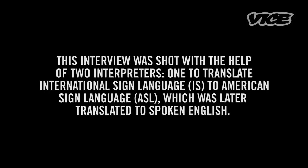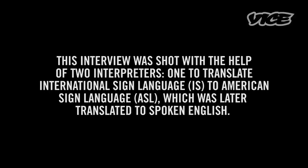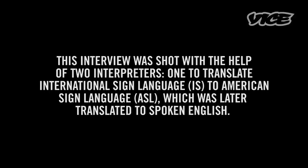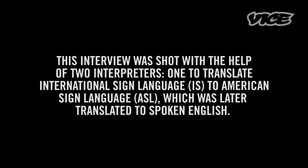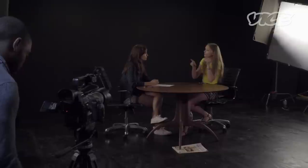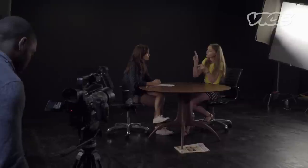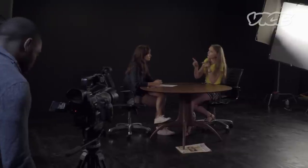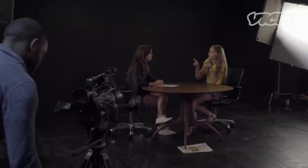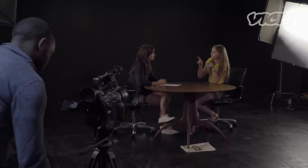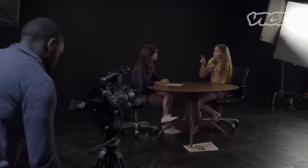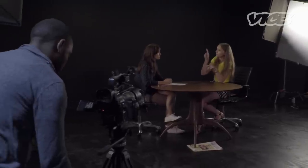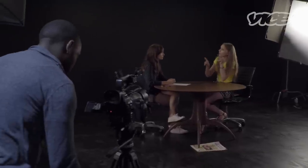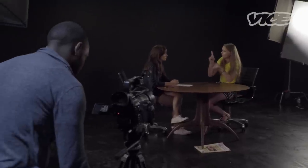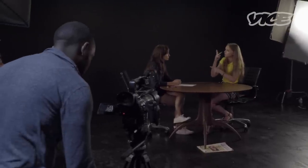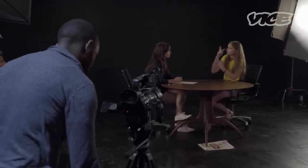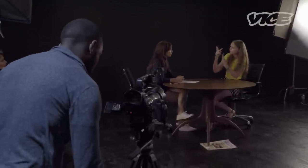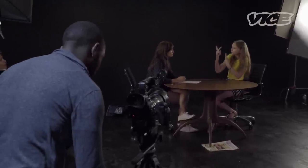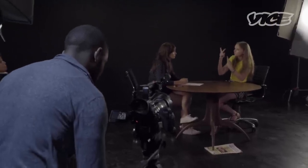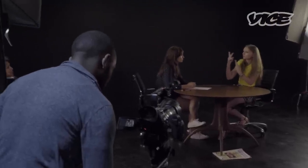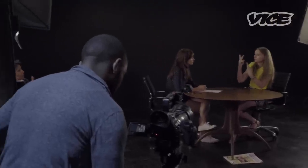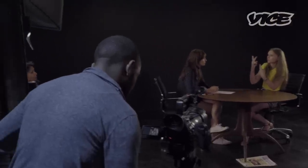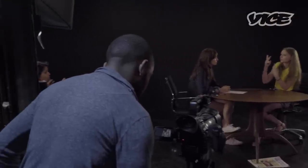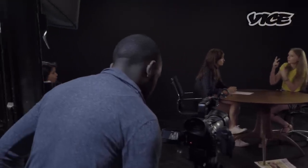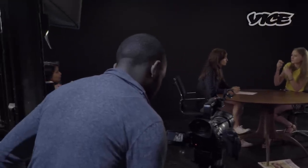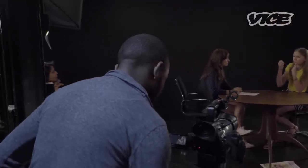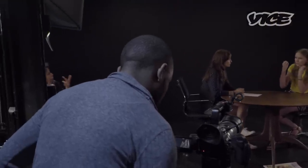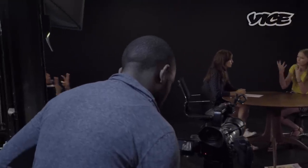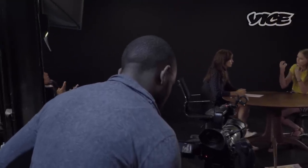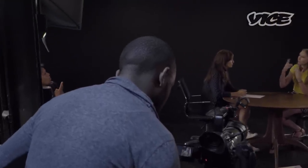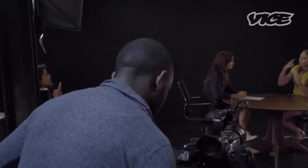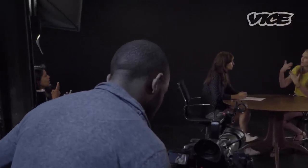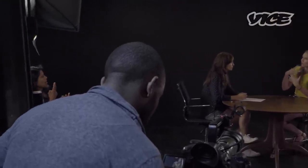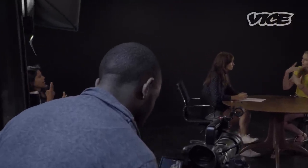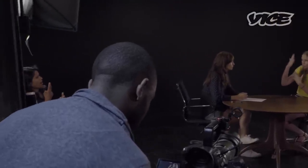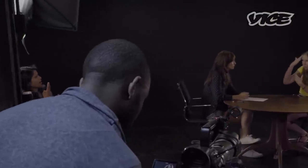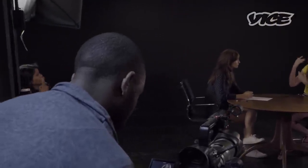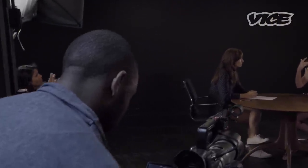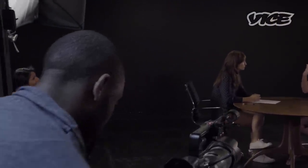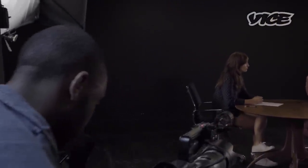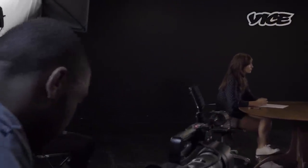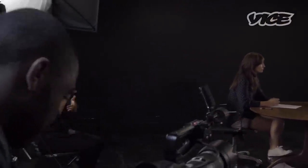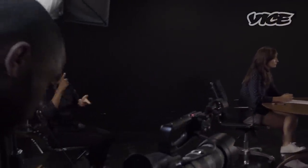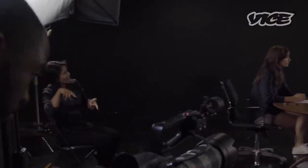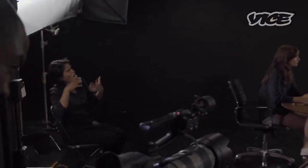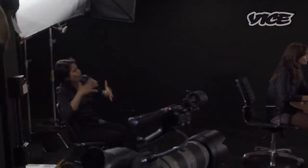It really has been an important thing, not just for me, but for the audiences, for hearing